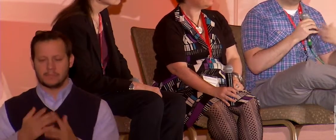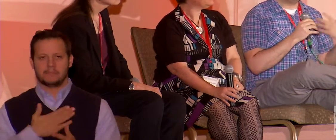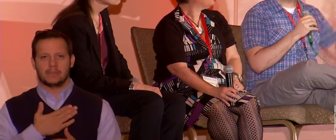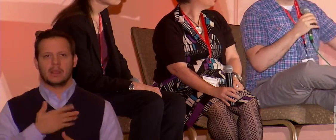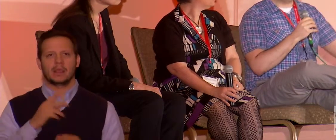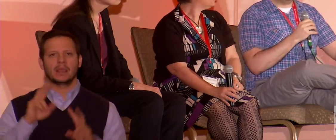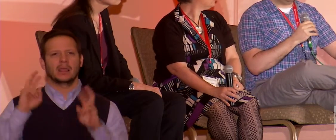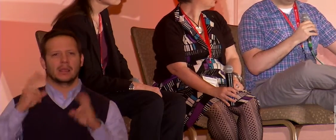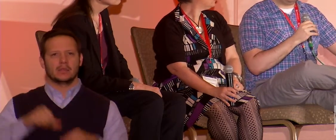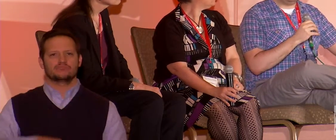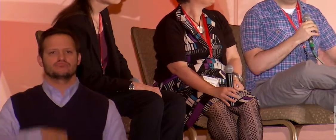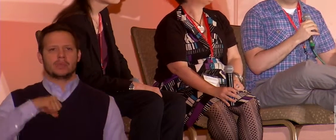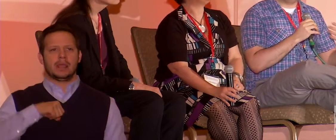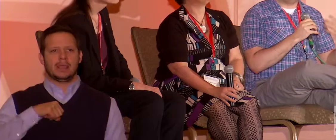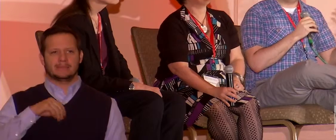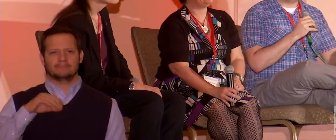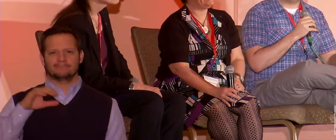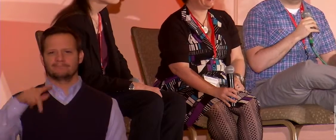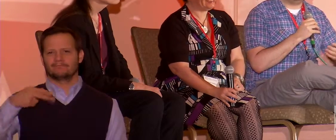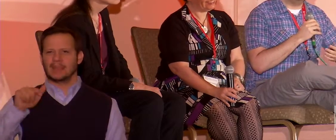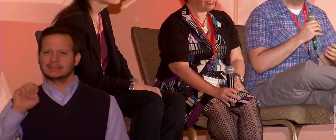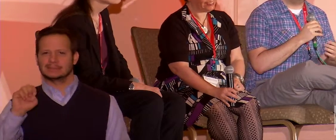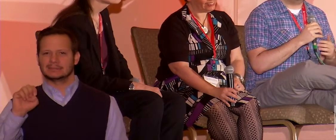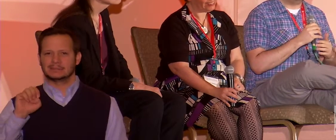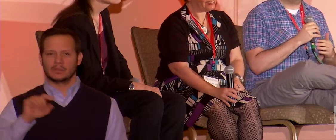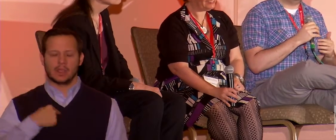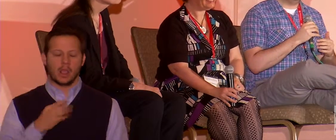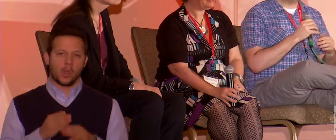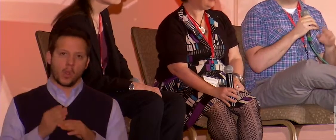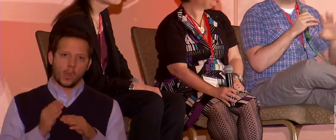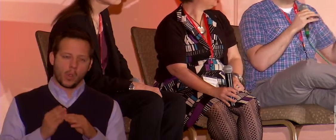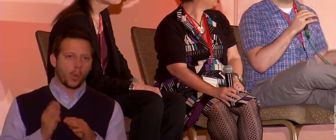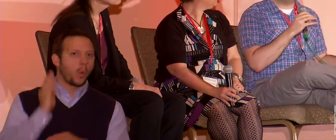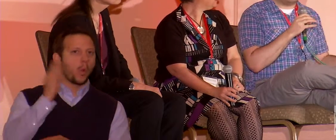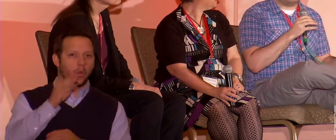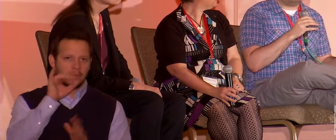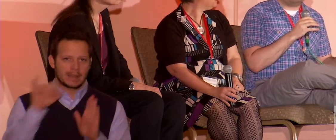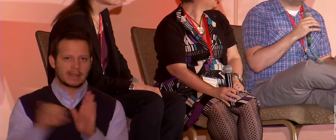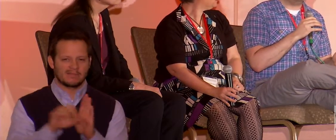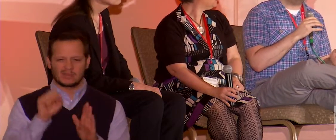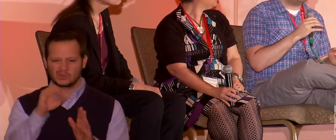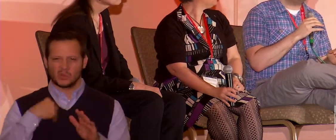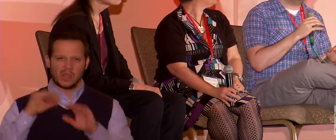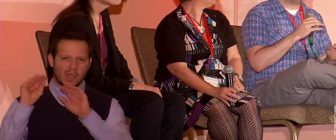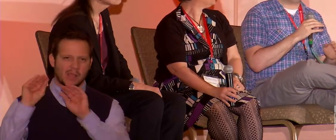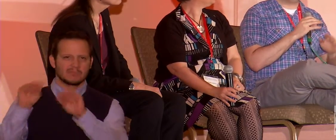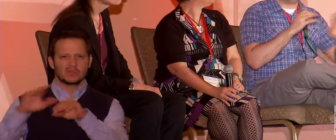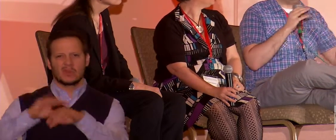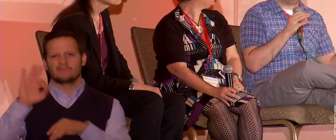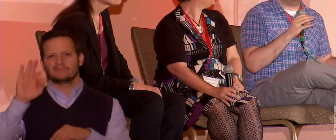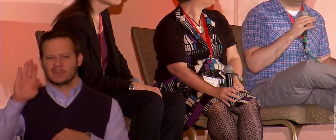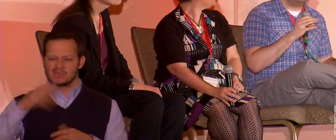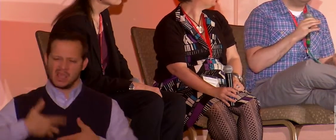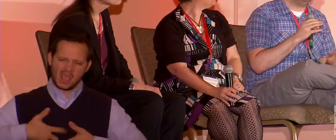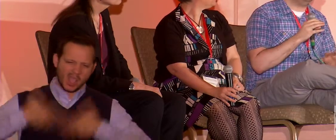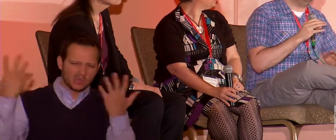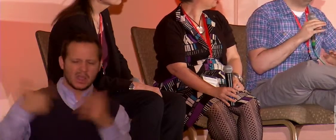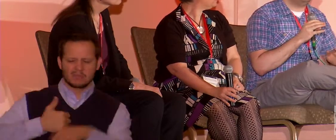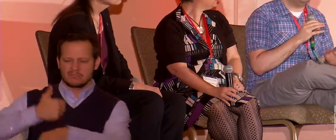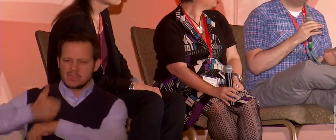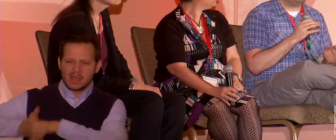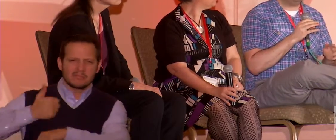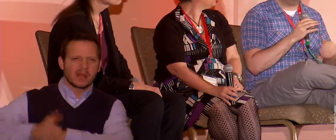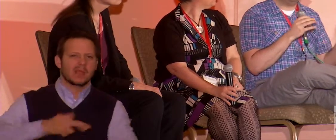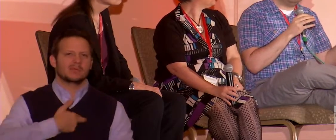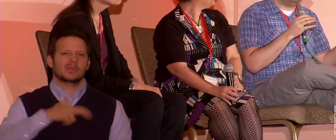which is where you over-identify in such a way with your identity. And so I was posting angry things on Facebook. I was blaming religion for all